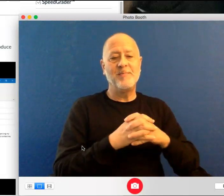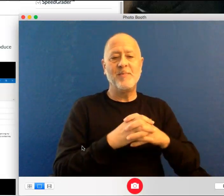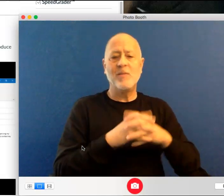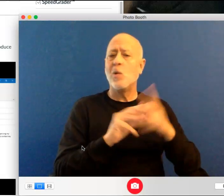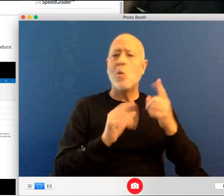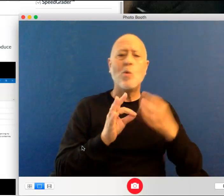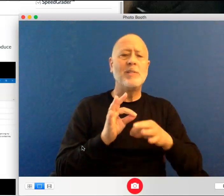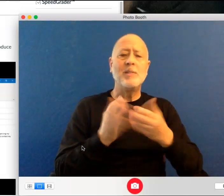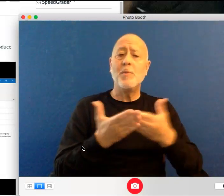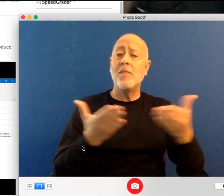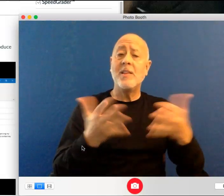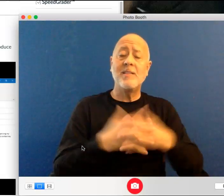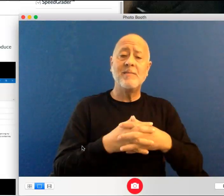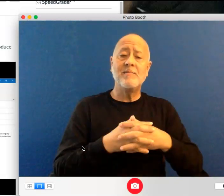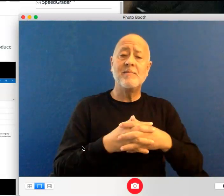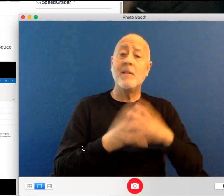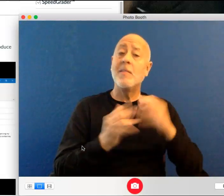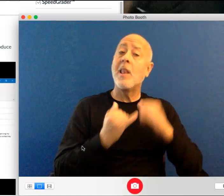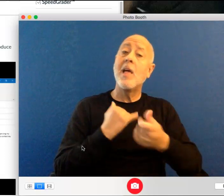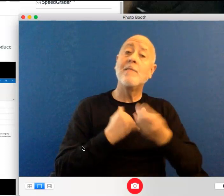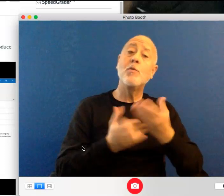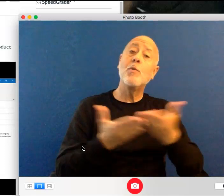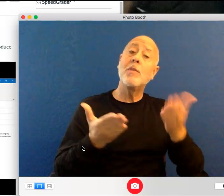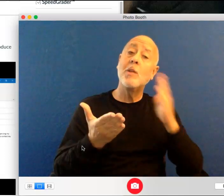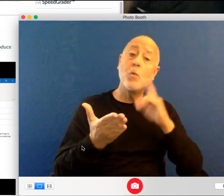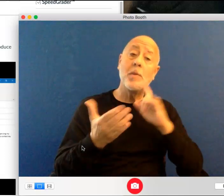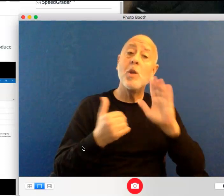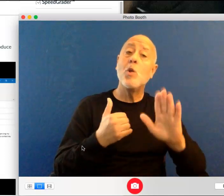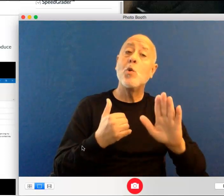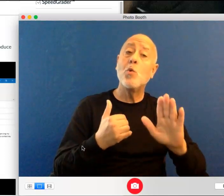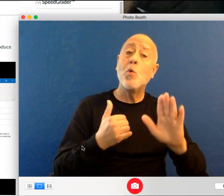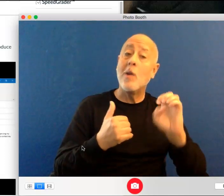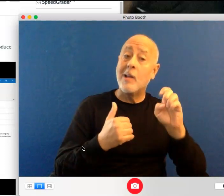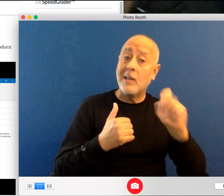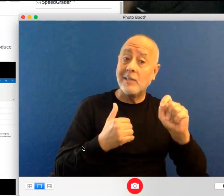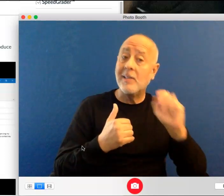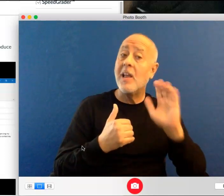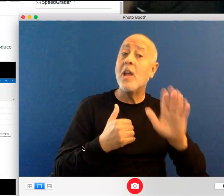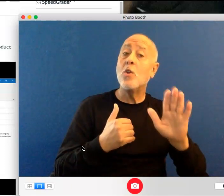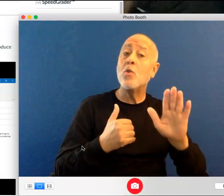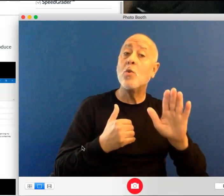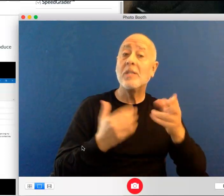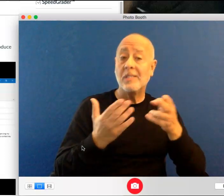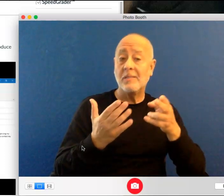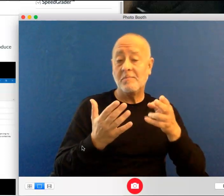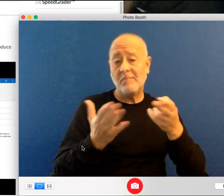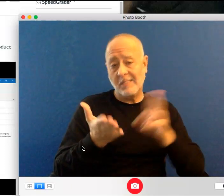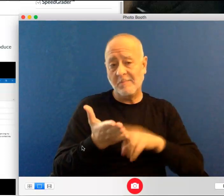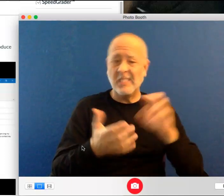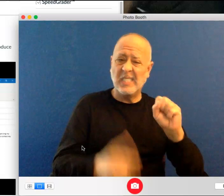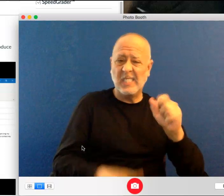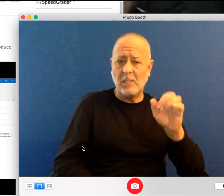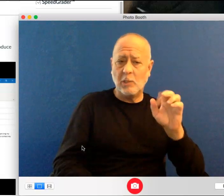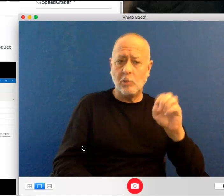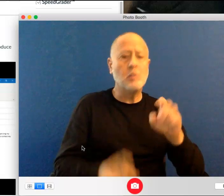thing. Okay, your last few things is going to be your exit and your signature. So just like the greeting, this